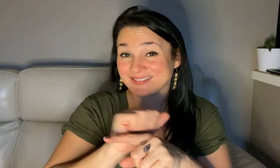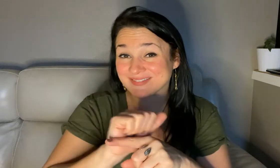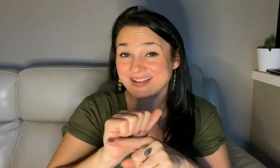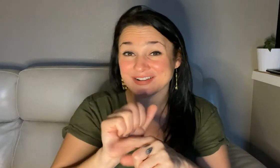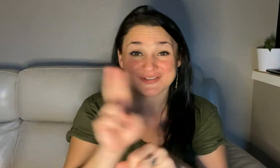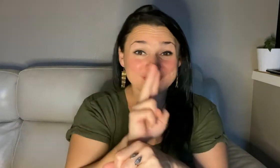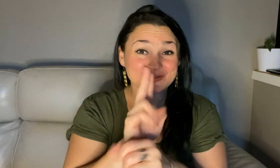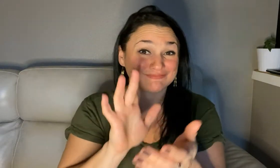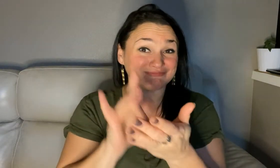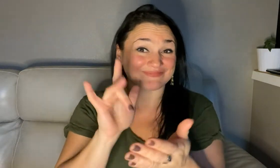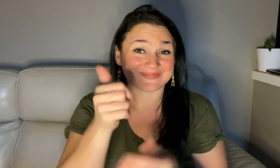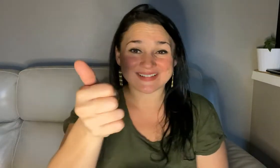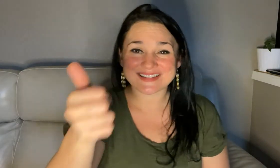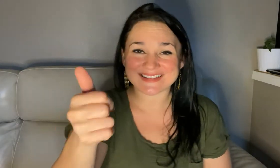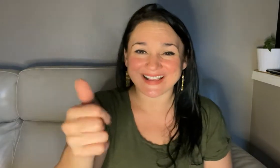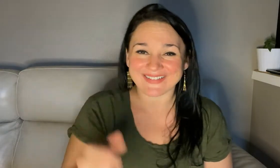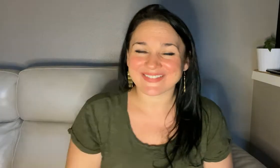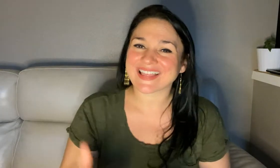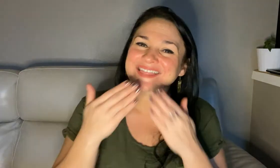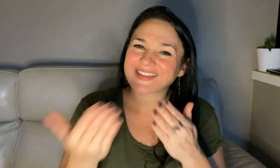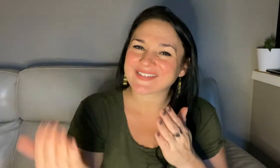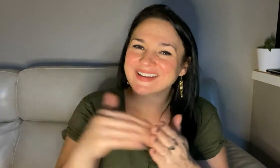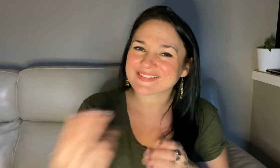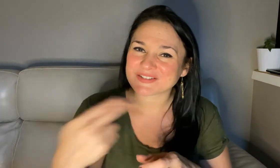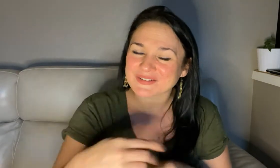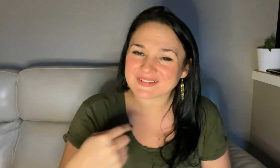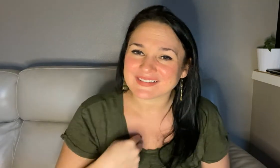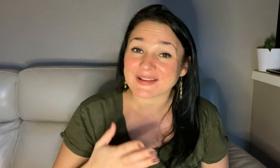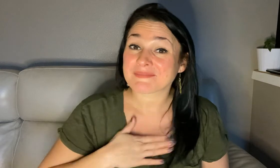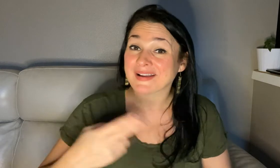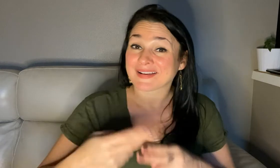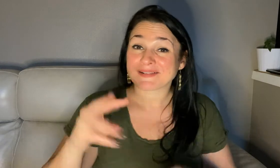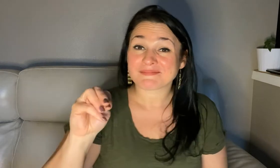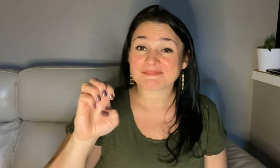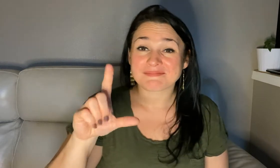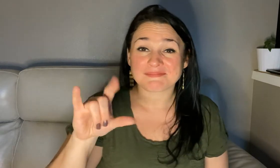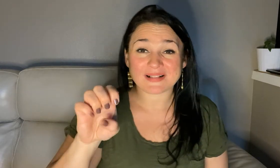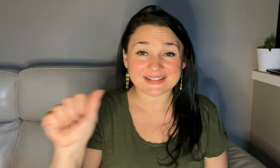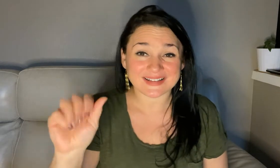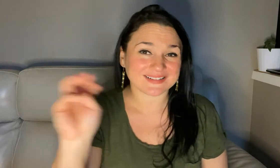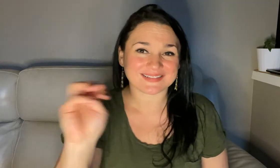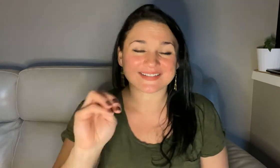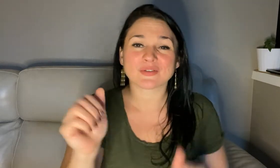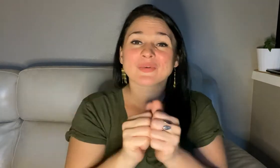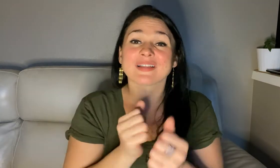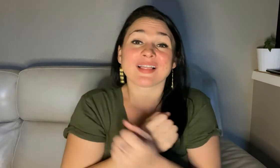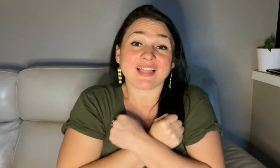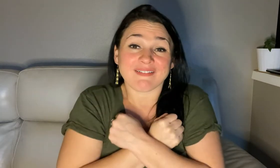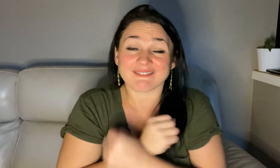this new moon that you could practice and take advantage for yourself. Thanks again for joining me. My name is Melissa, and